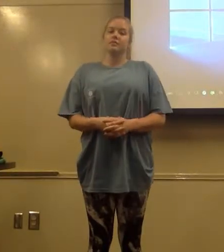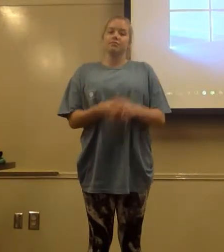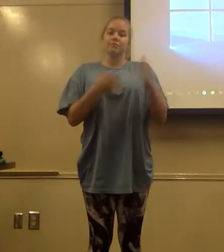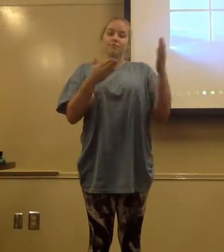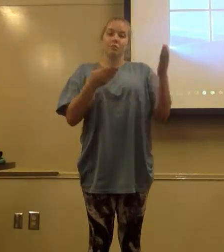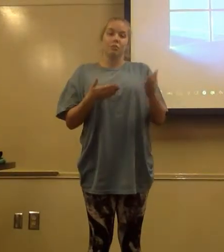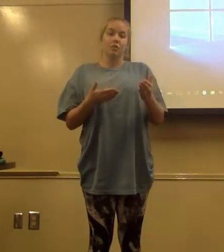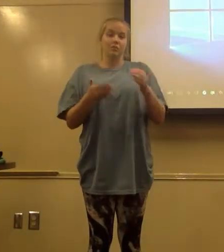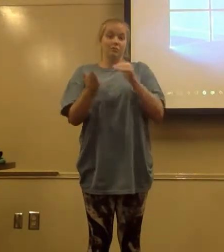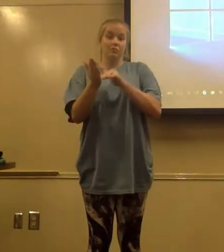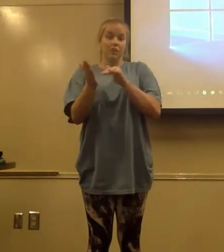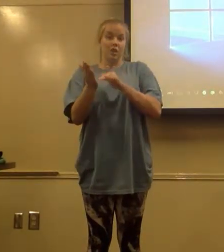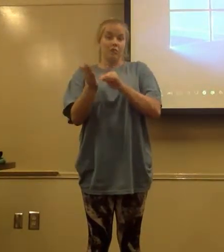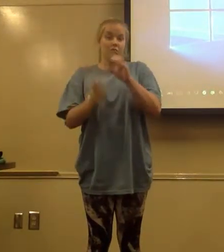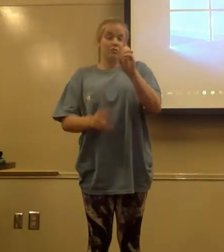Greger.